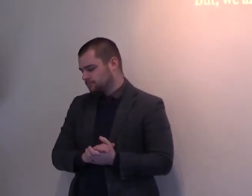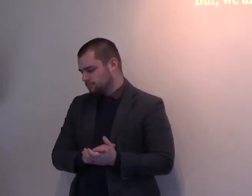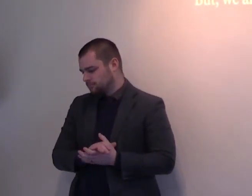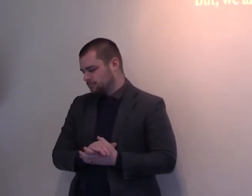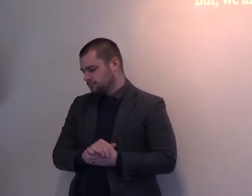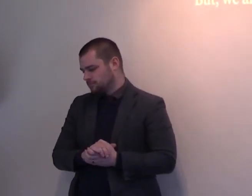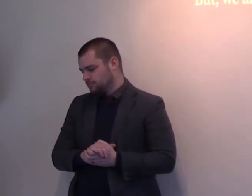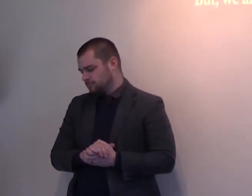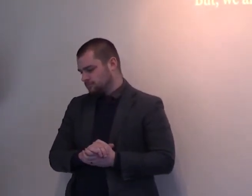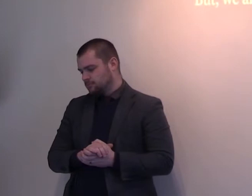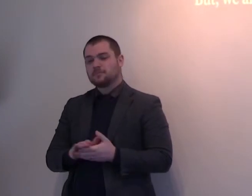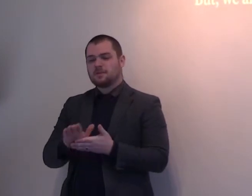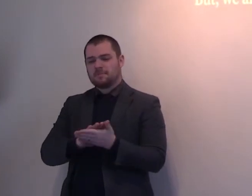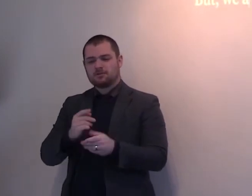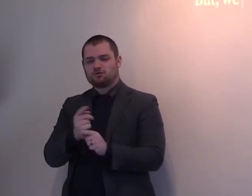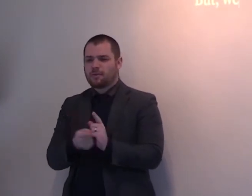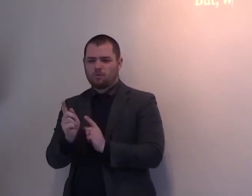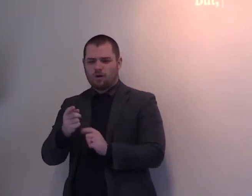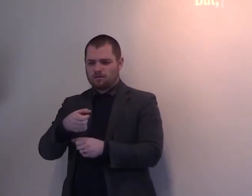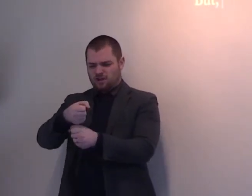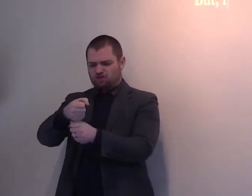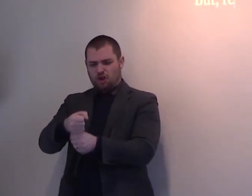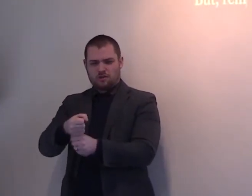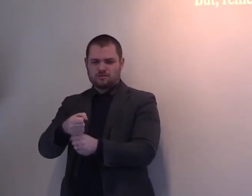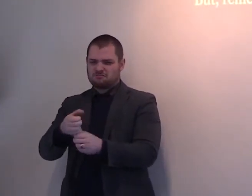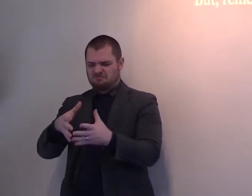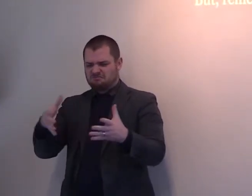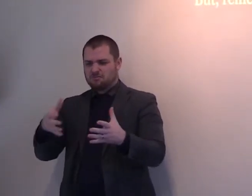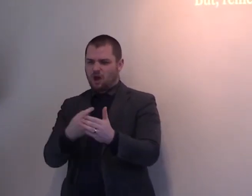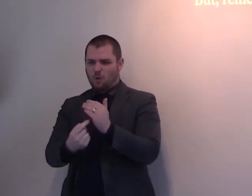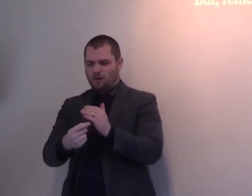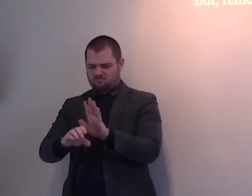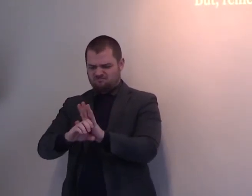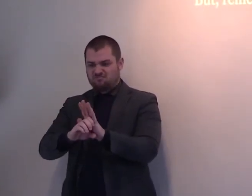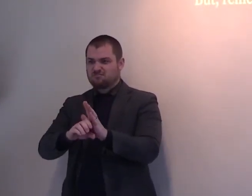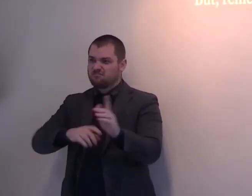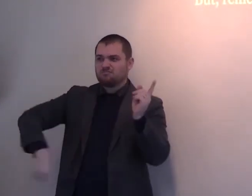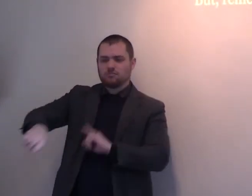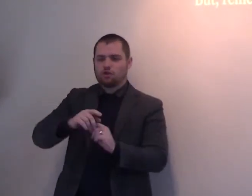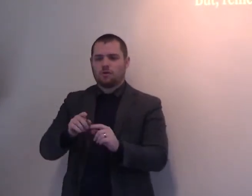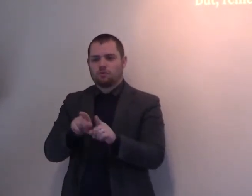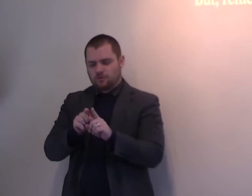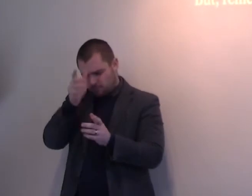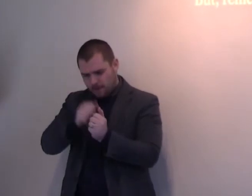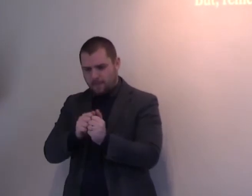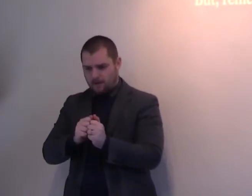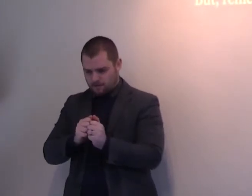each one of us. That's the importance of studying those seven churches, not just to give us some geographical